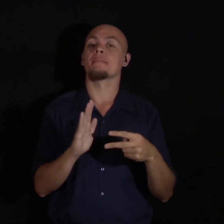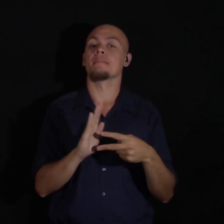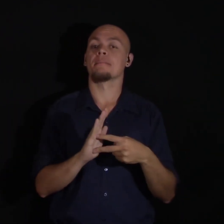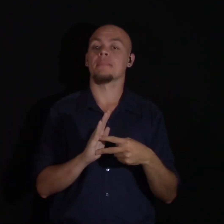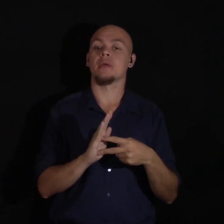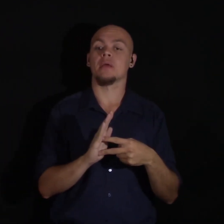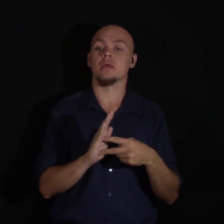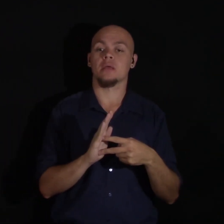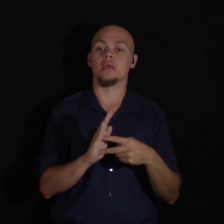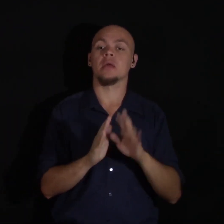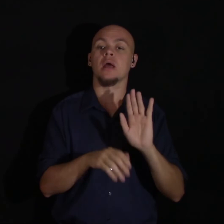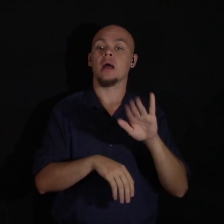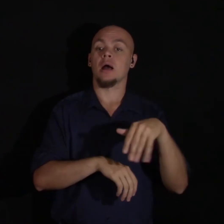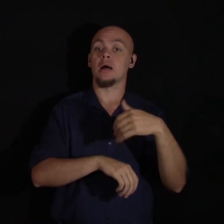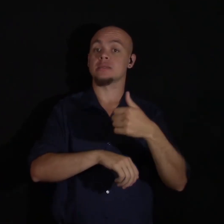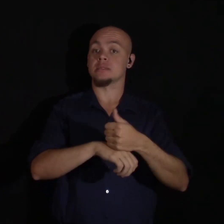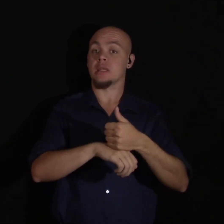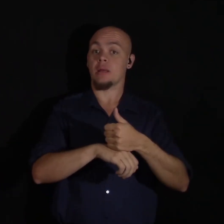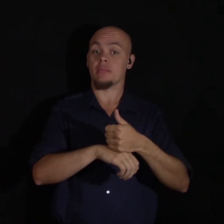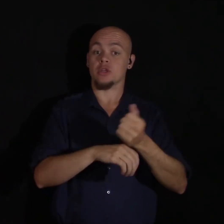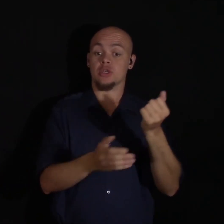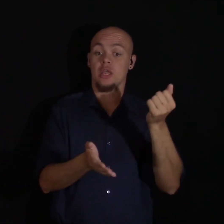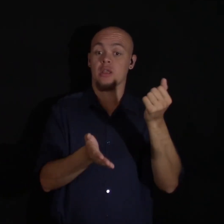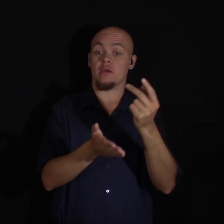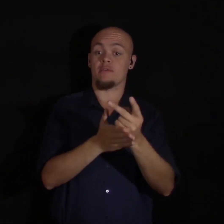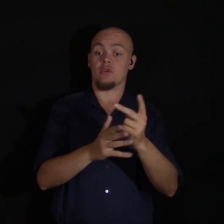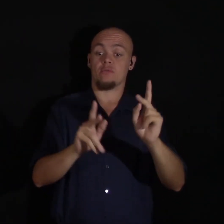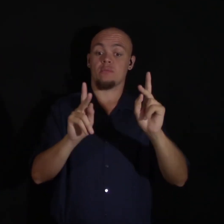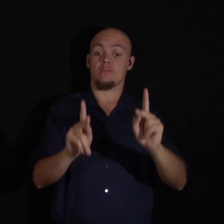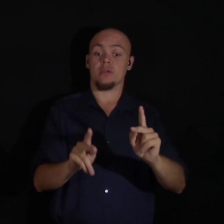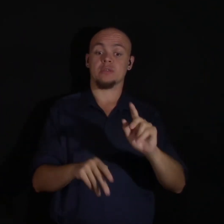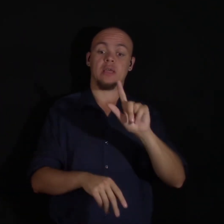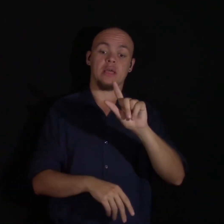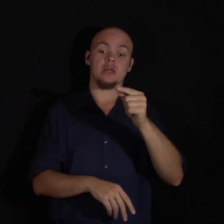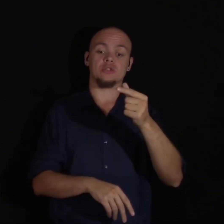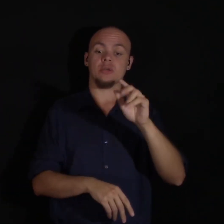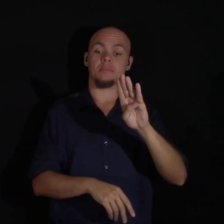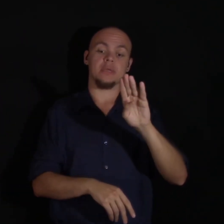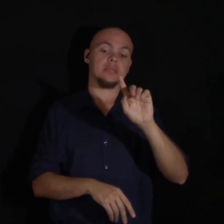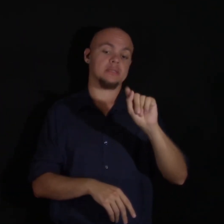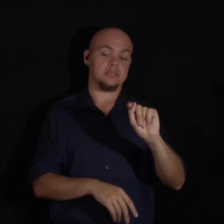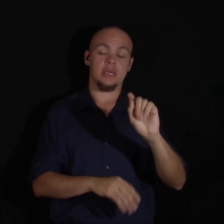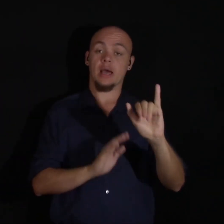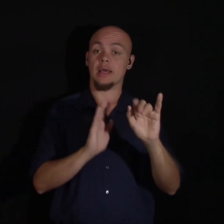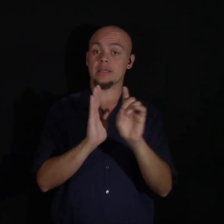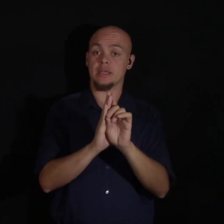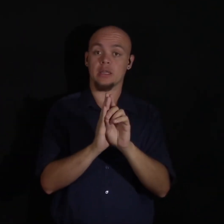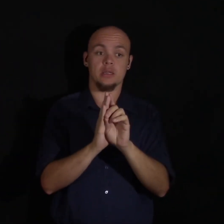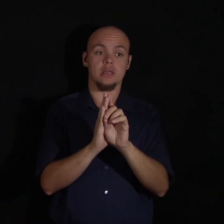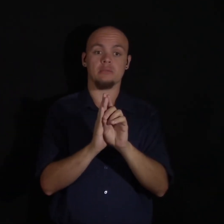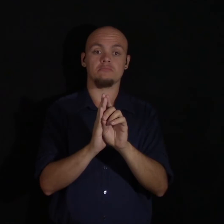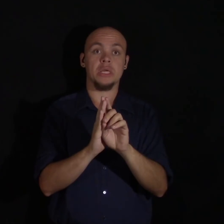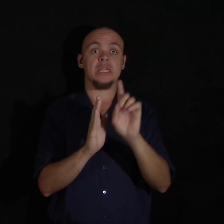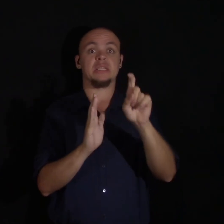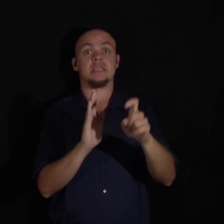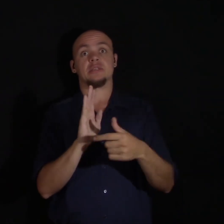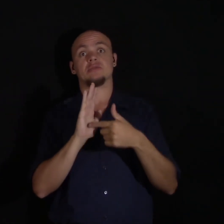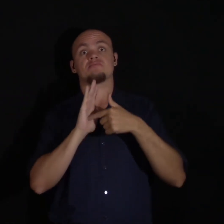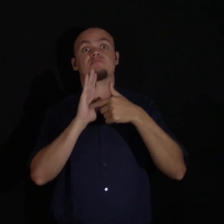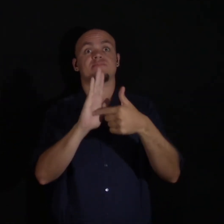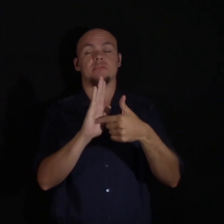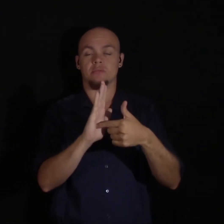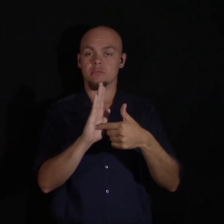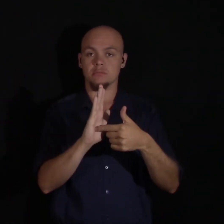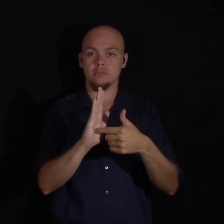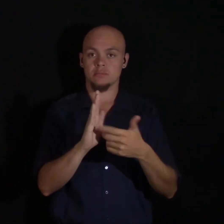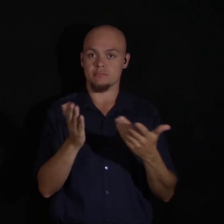to assert and affirm one's LGBT identity. In my view and my experience and my